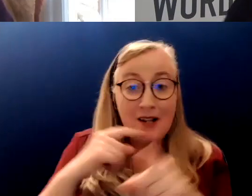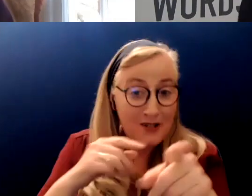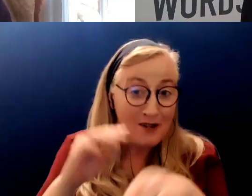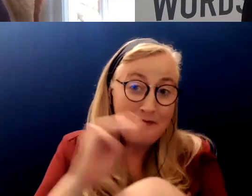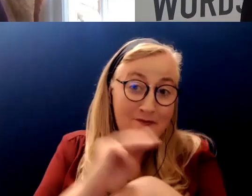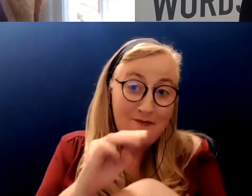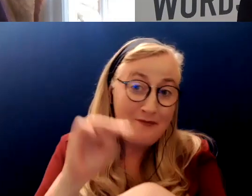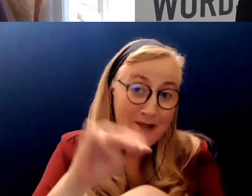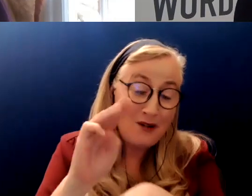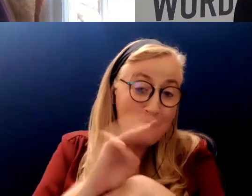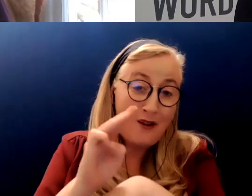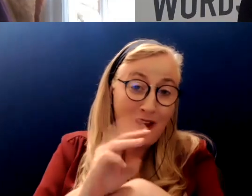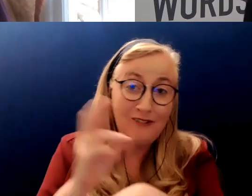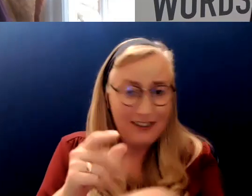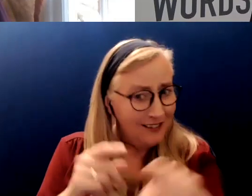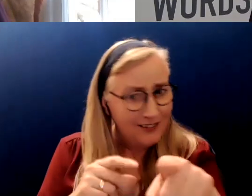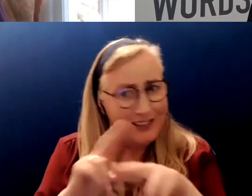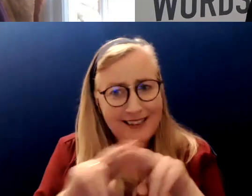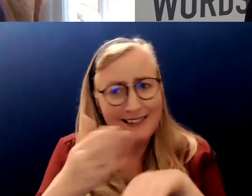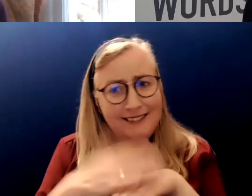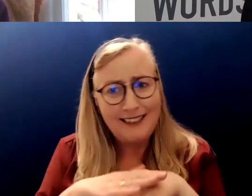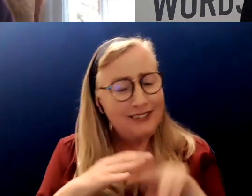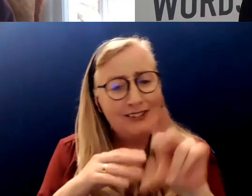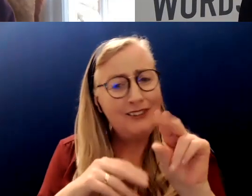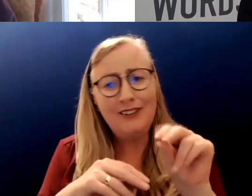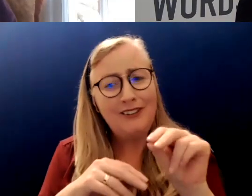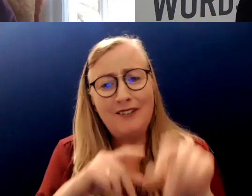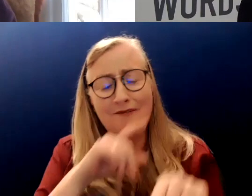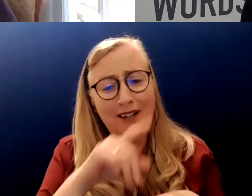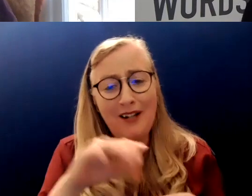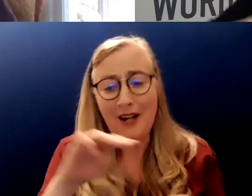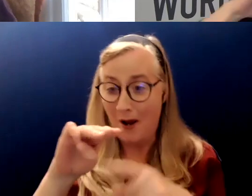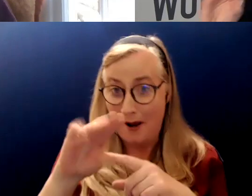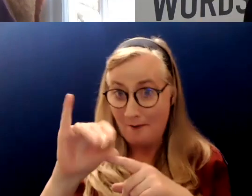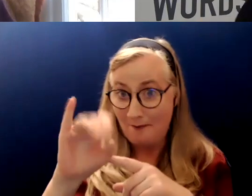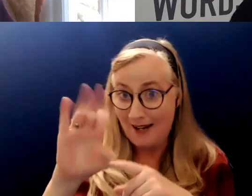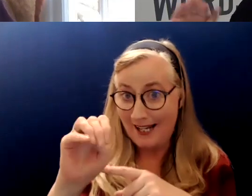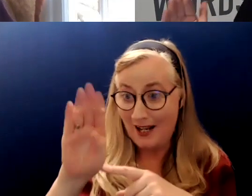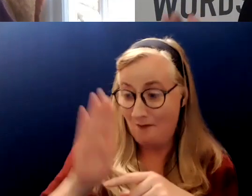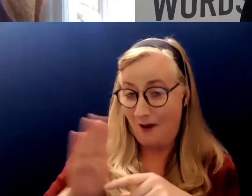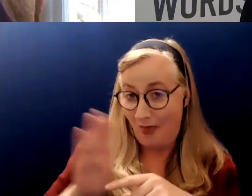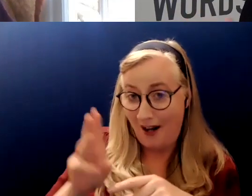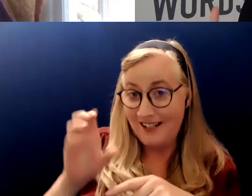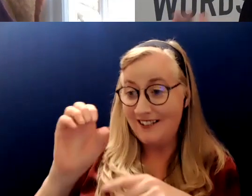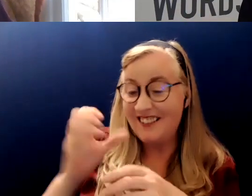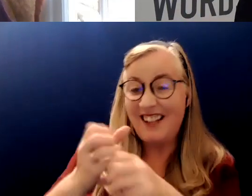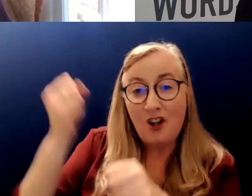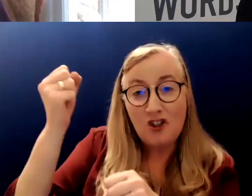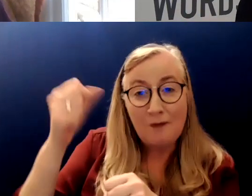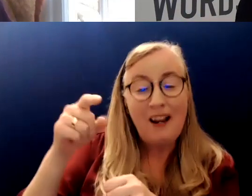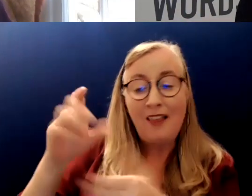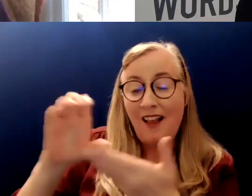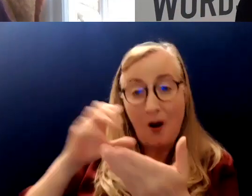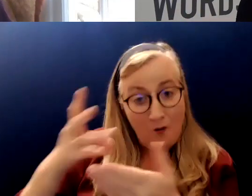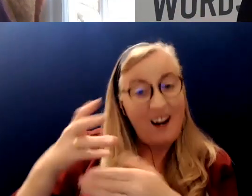but Millie, you're not dead. Well, no, but the Millie Brothers Scholarship will go on and on and